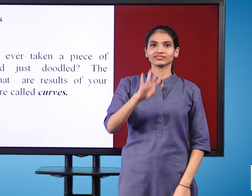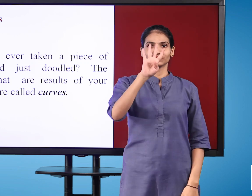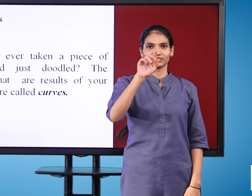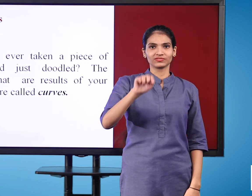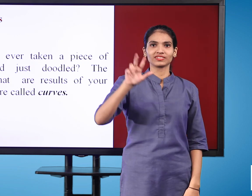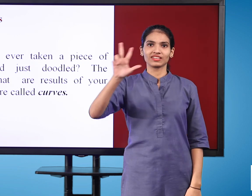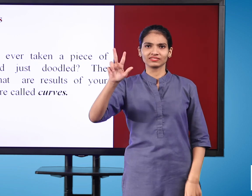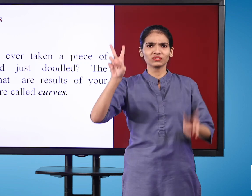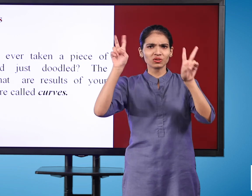(4.8)